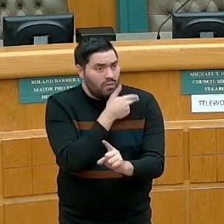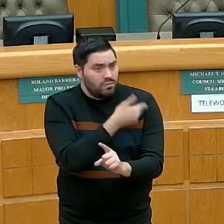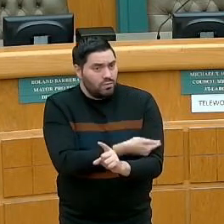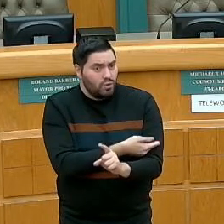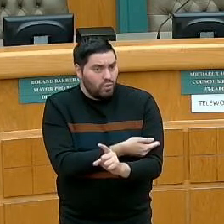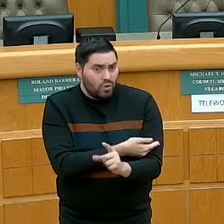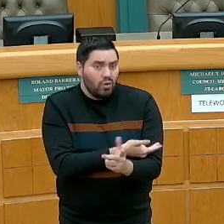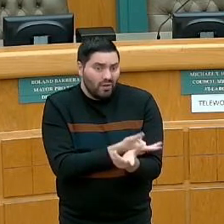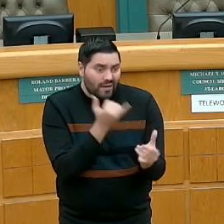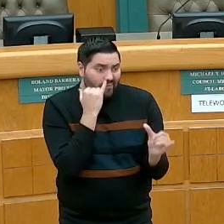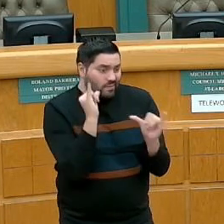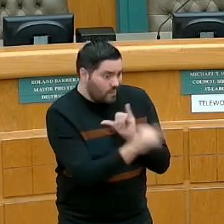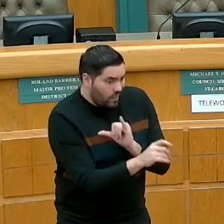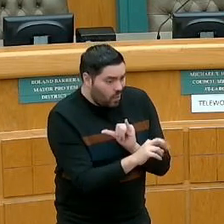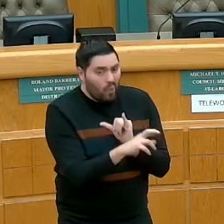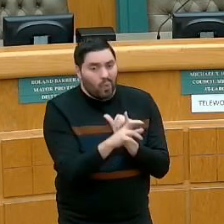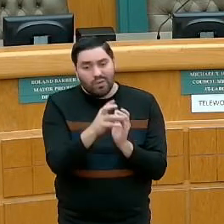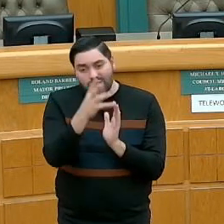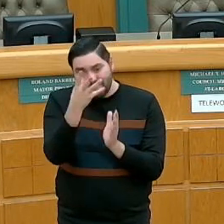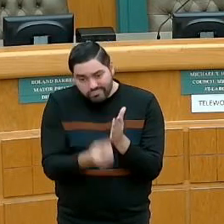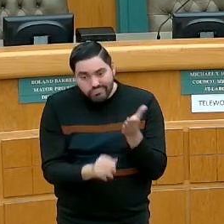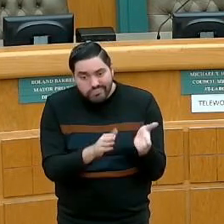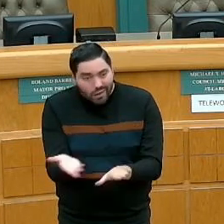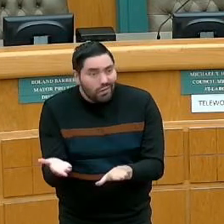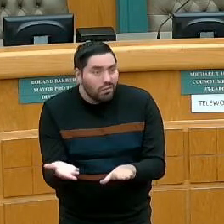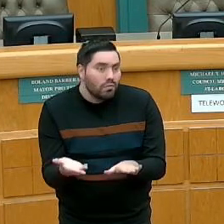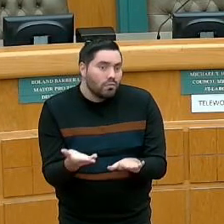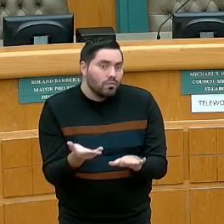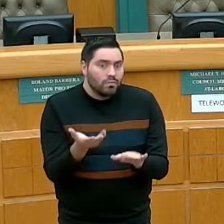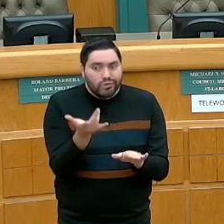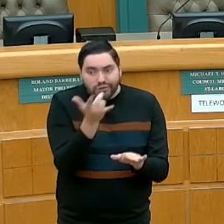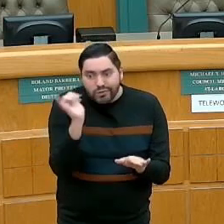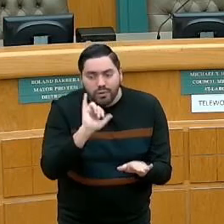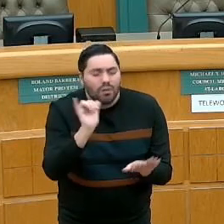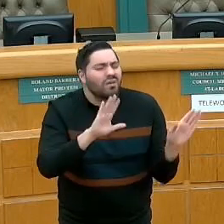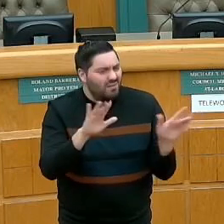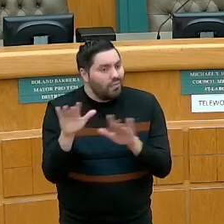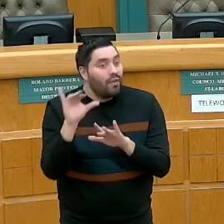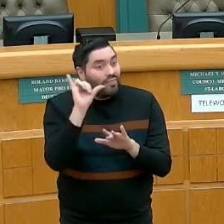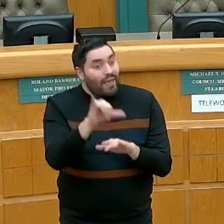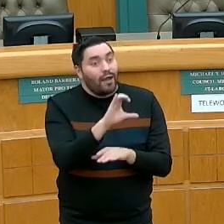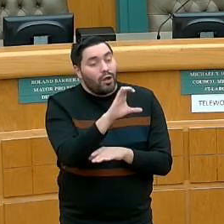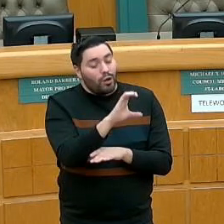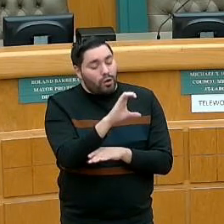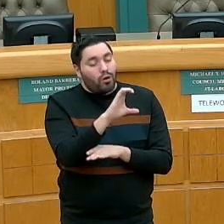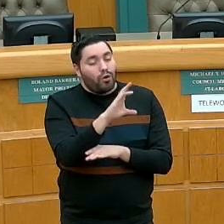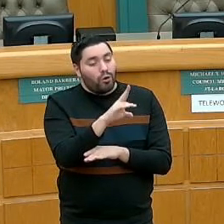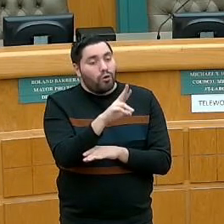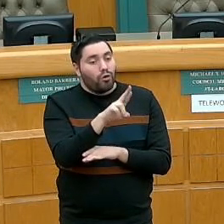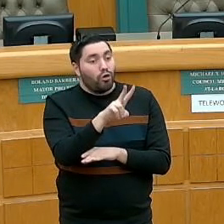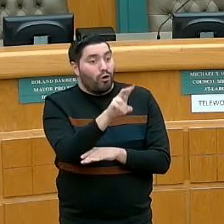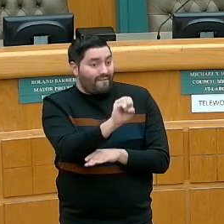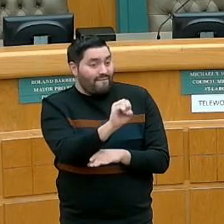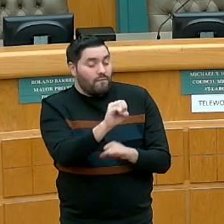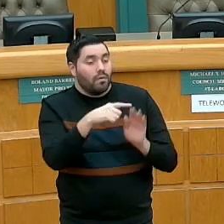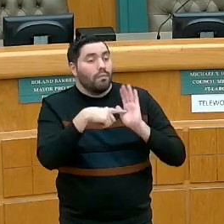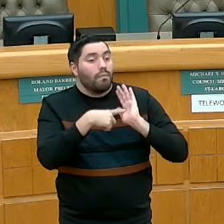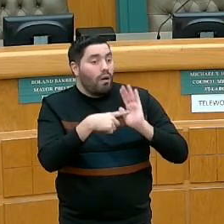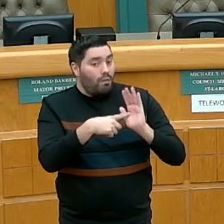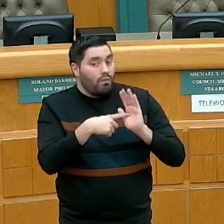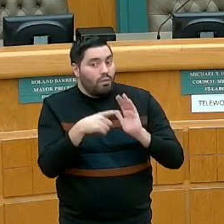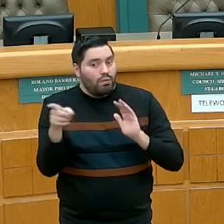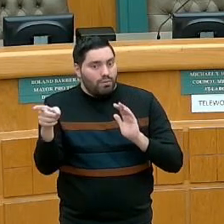as deaths that may occur as a result of COVID-19. So the curve model, again, being produced with